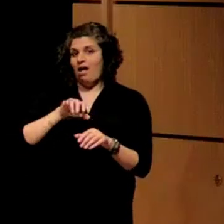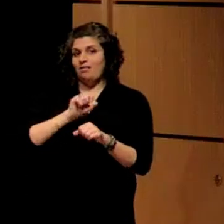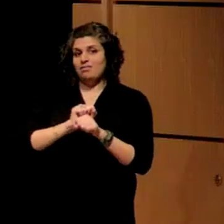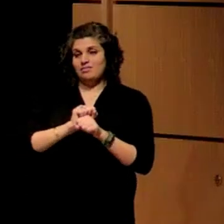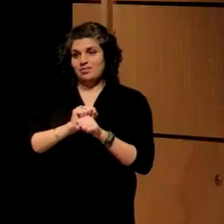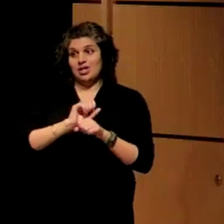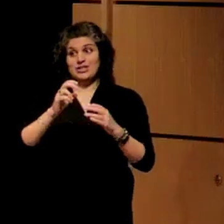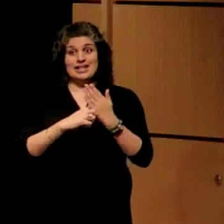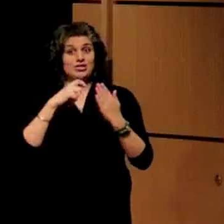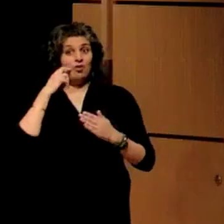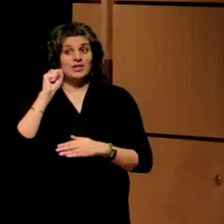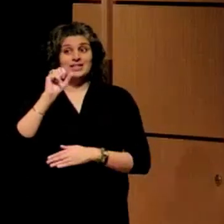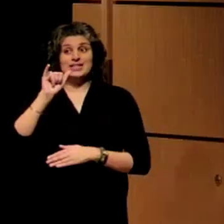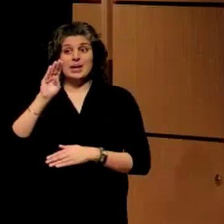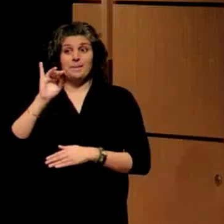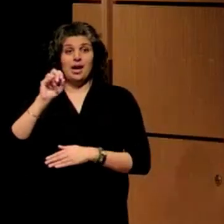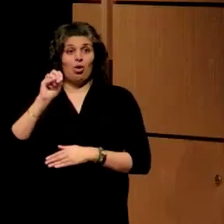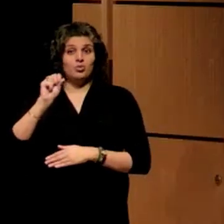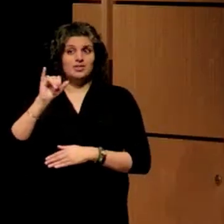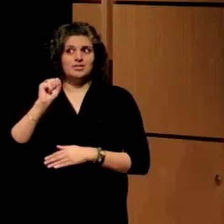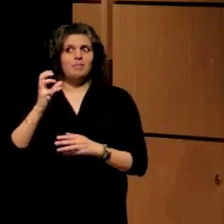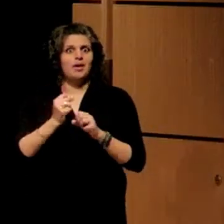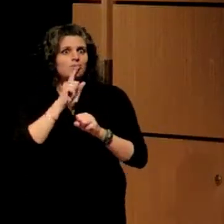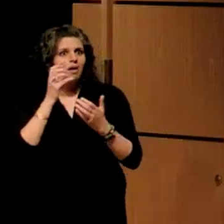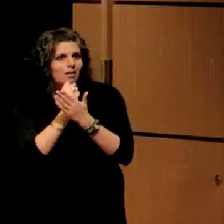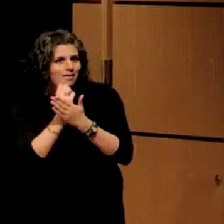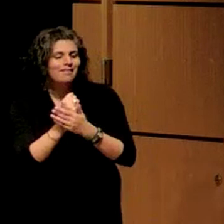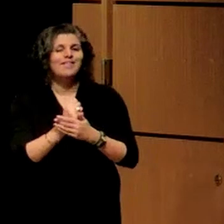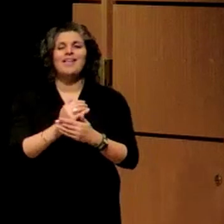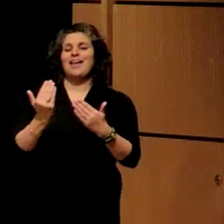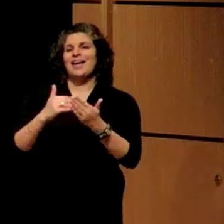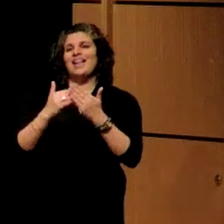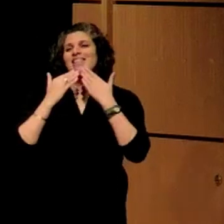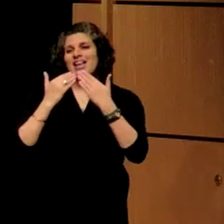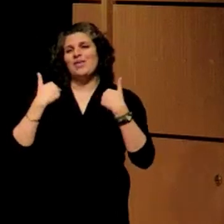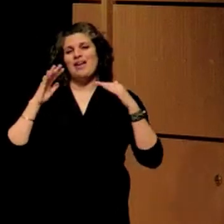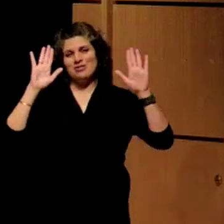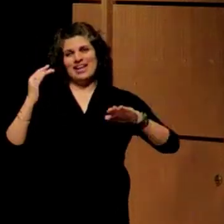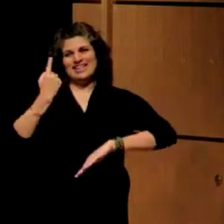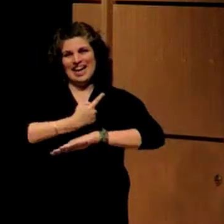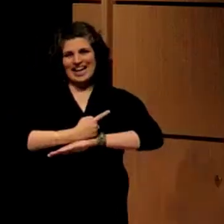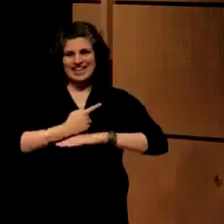to Symbiosis, be sure to do that as well. Again, thank you and have a great day.